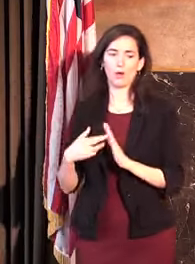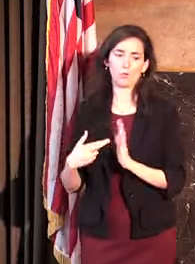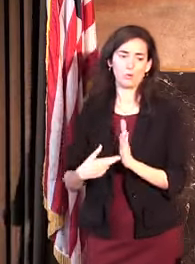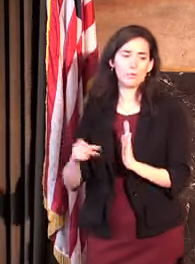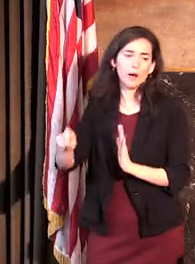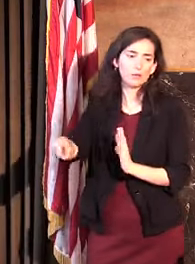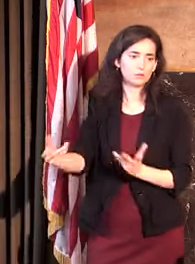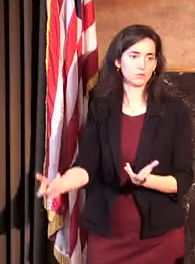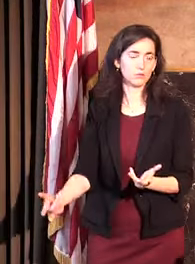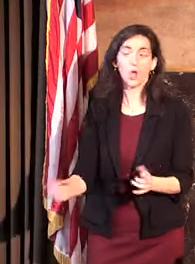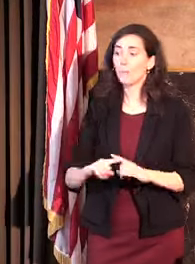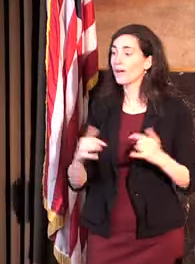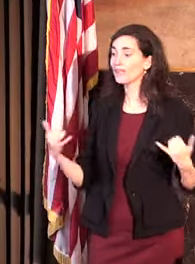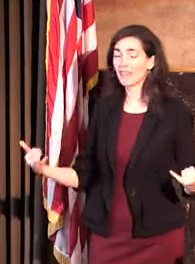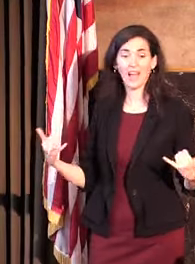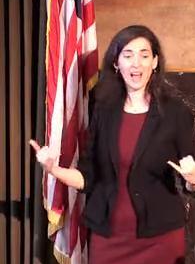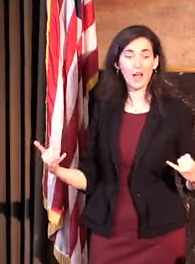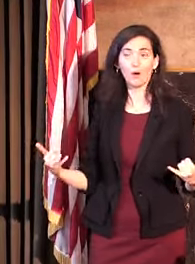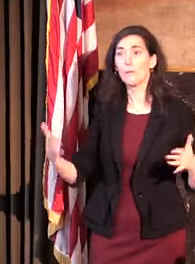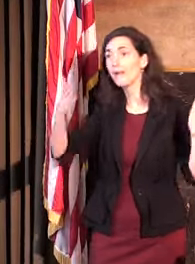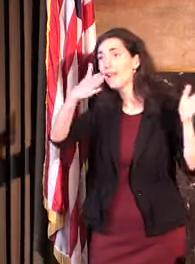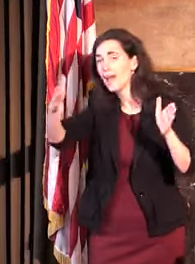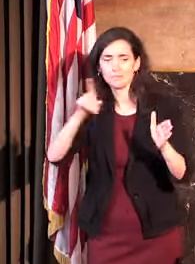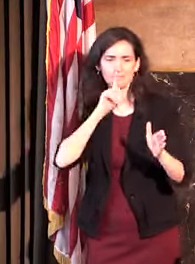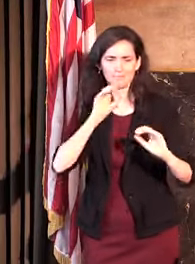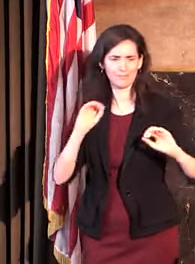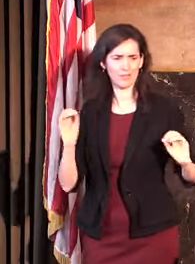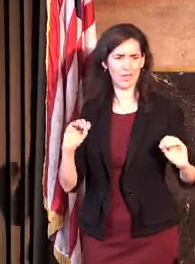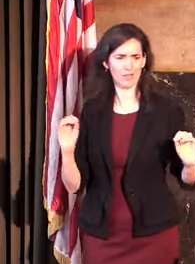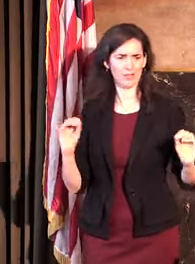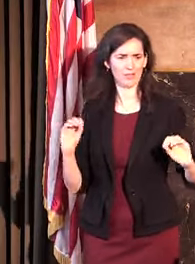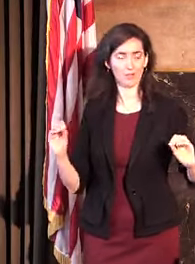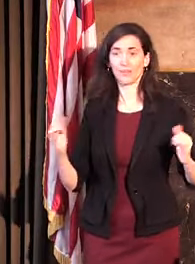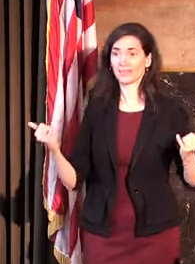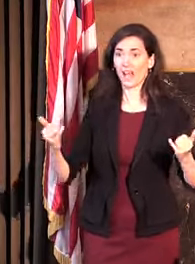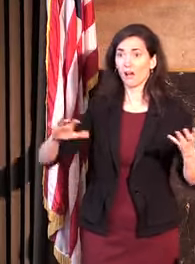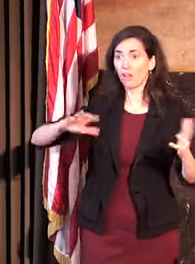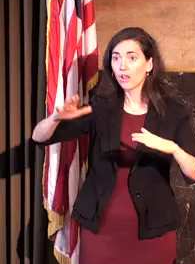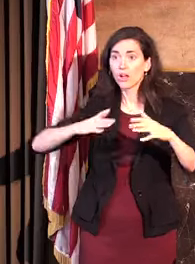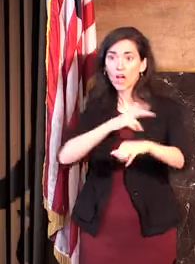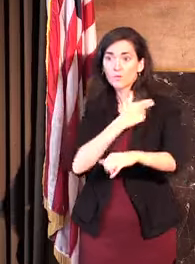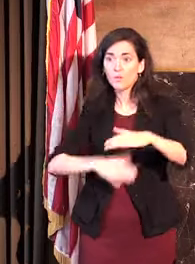the present, I mean, my mind isn't there. I mean, we're nowhere near that.